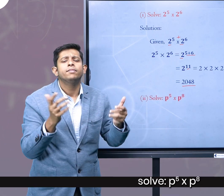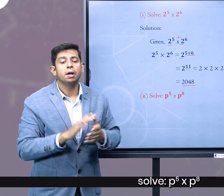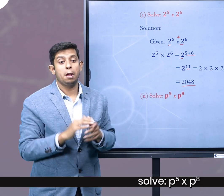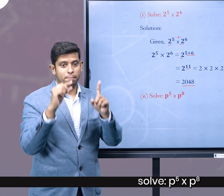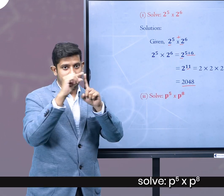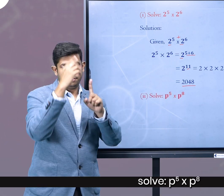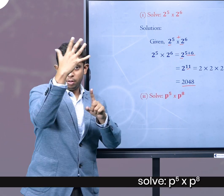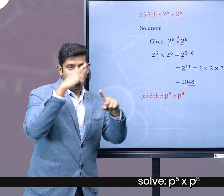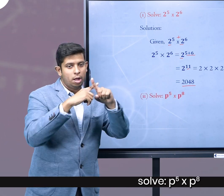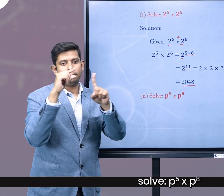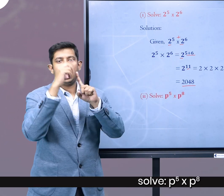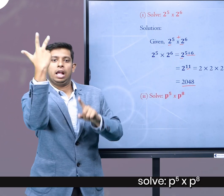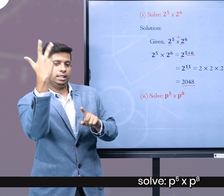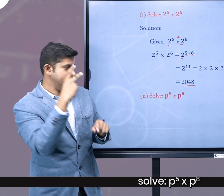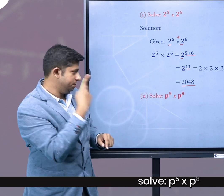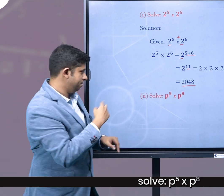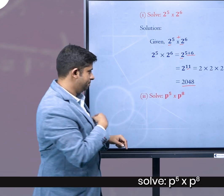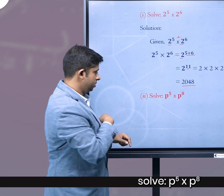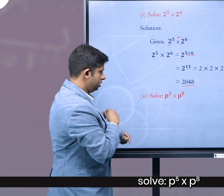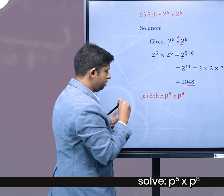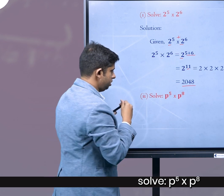Solve p to the power of 5 into p to the power of 8.